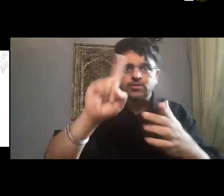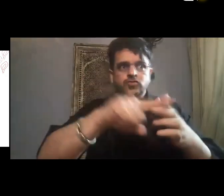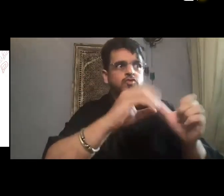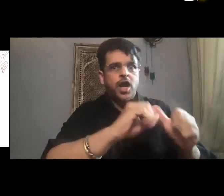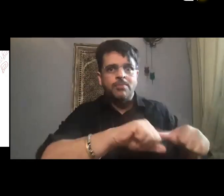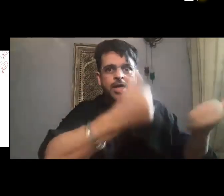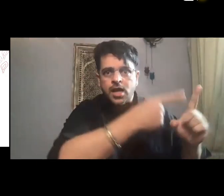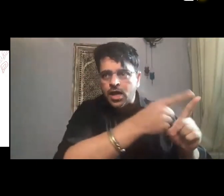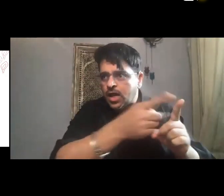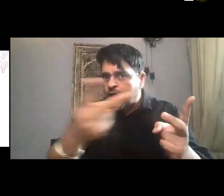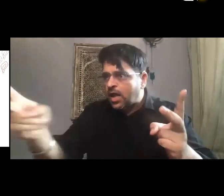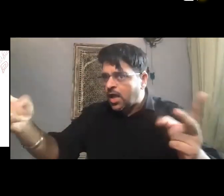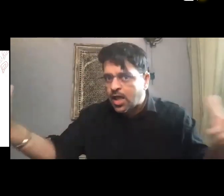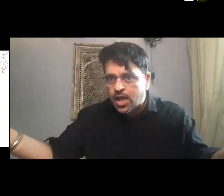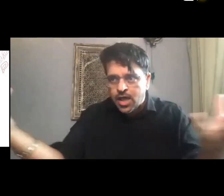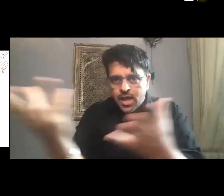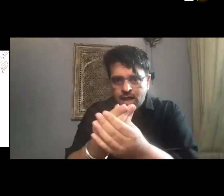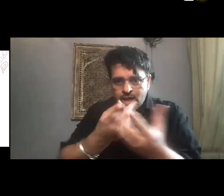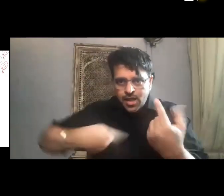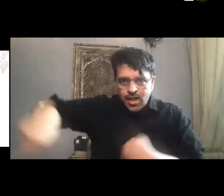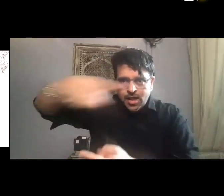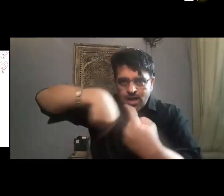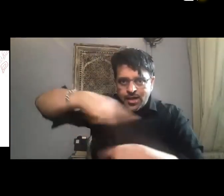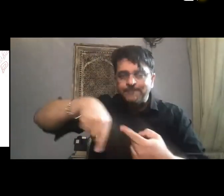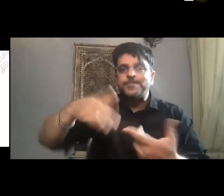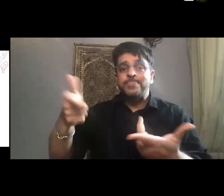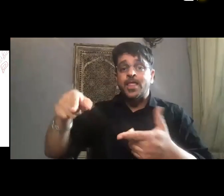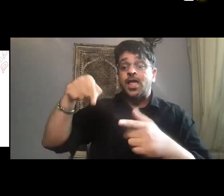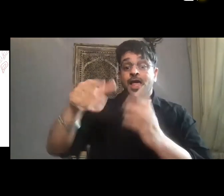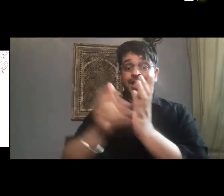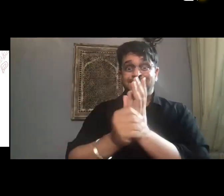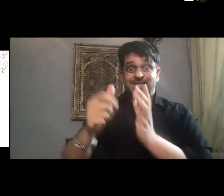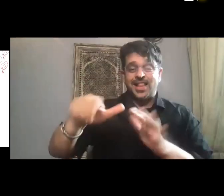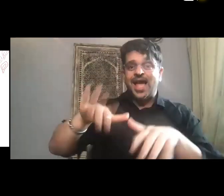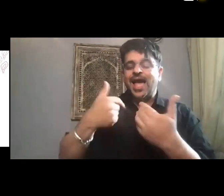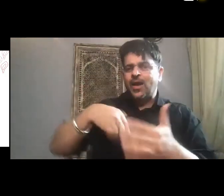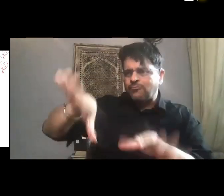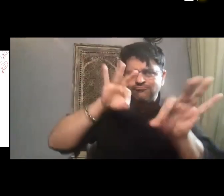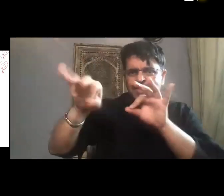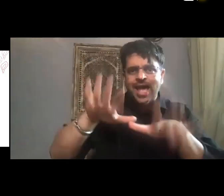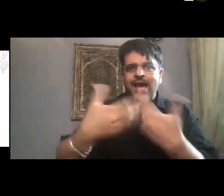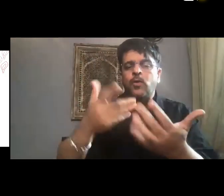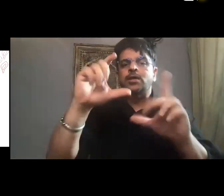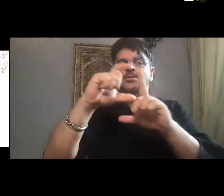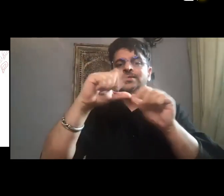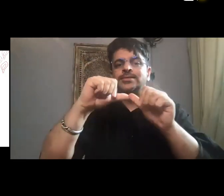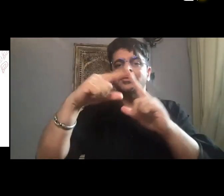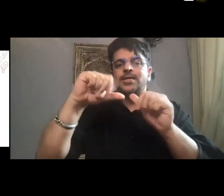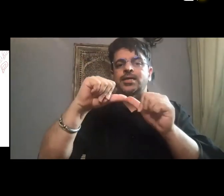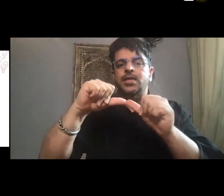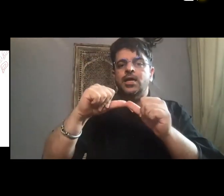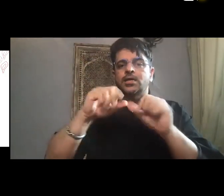are the best practices in accessibility? What are the best practices in education? What are the best practices in employability? We have discussed all of